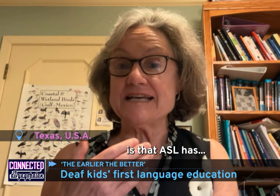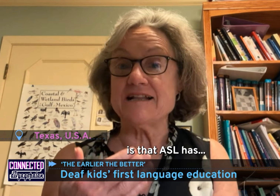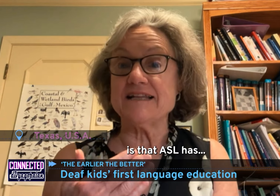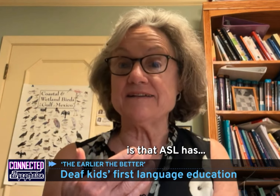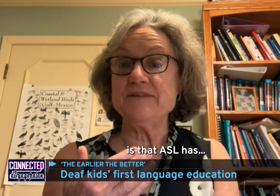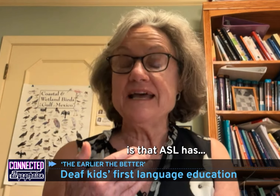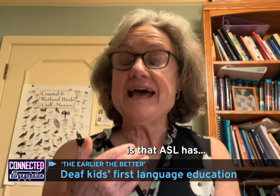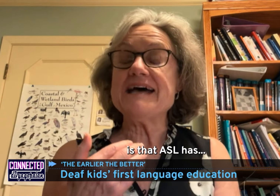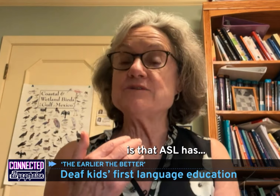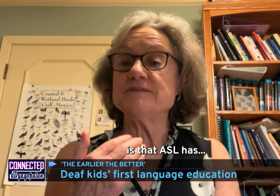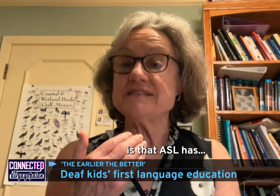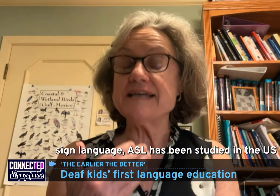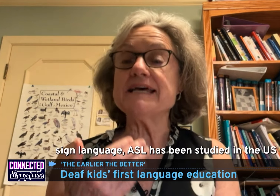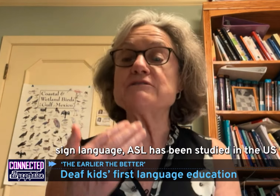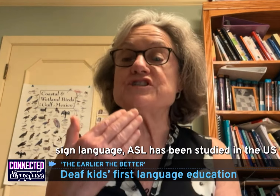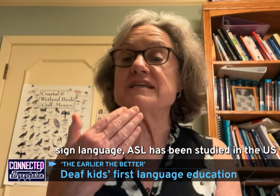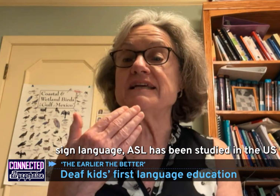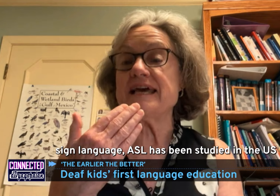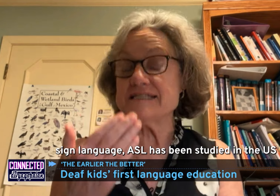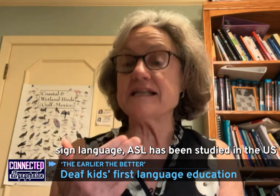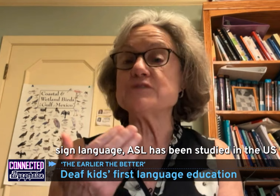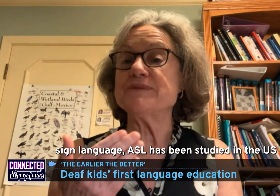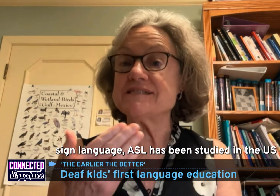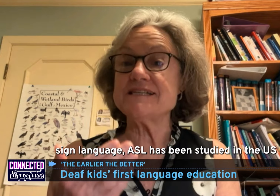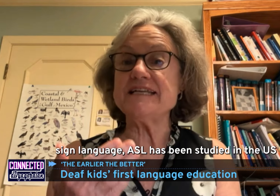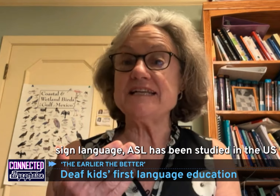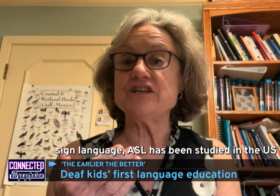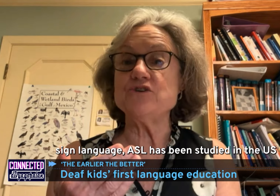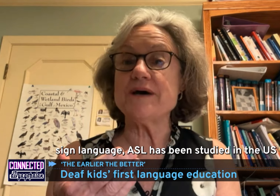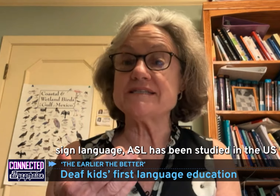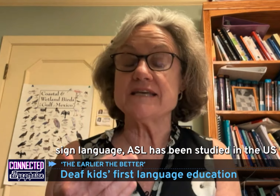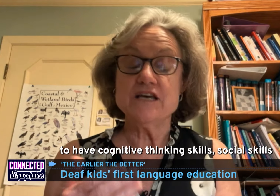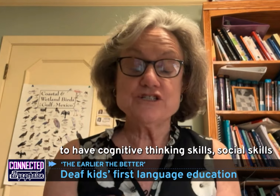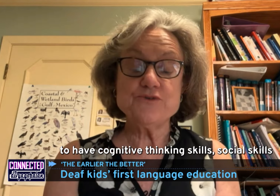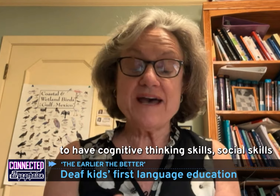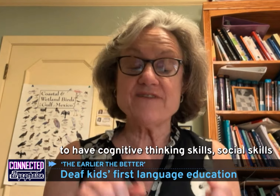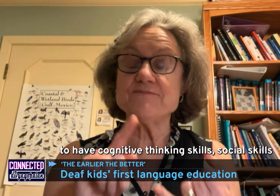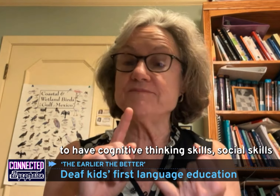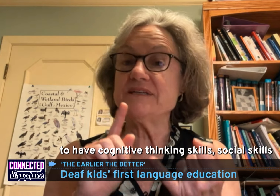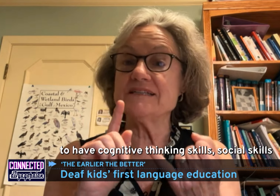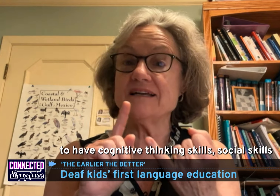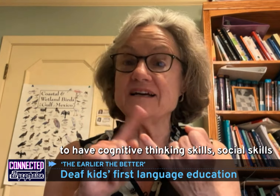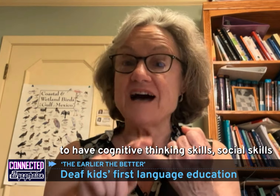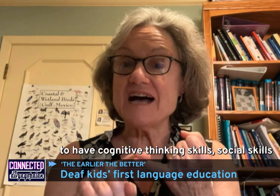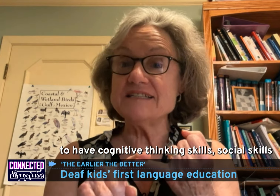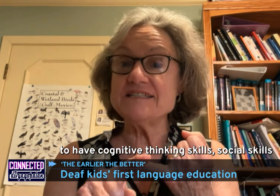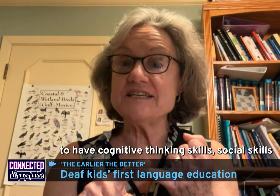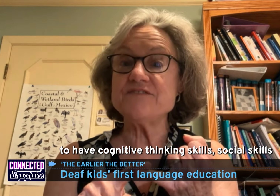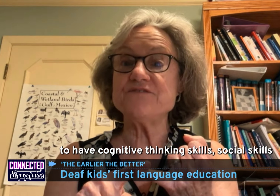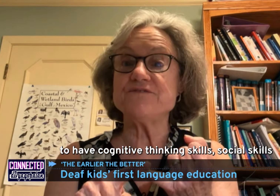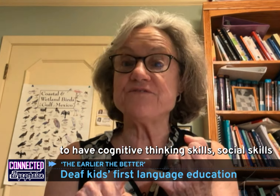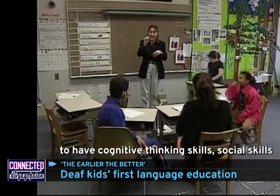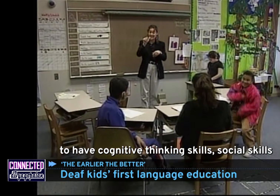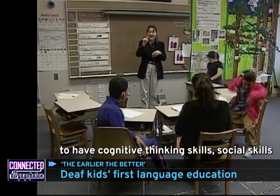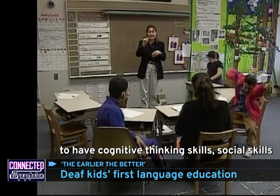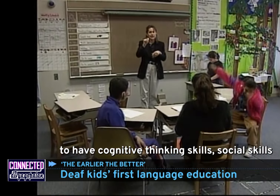ASL has sign language. ASL has been studied in the U.S. to have cognitive thinking